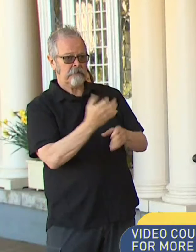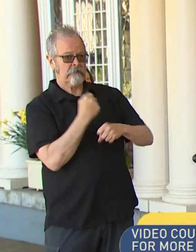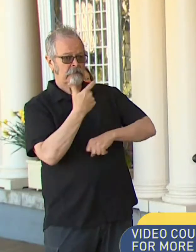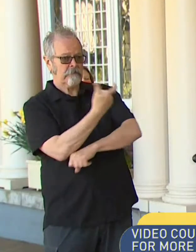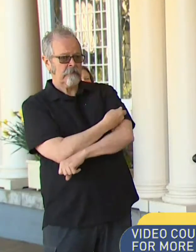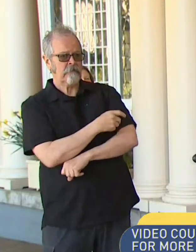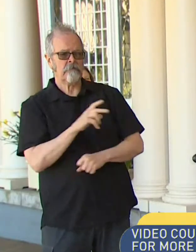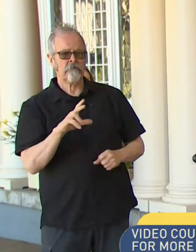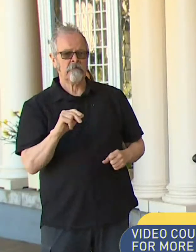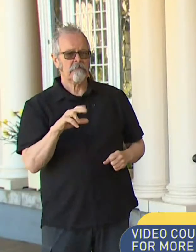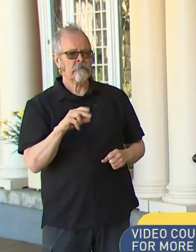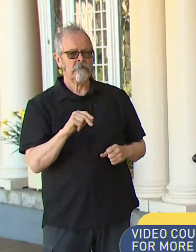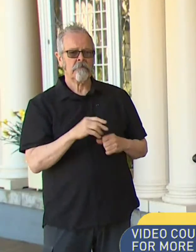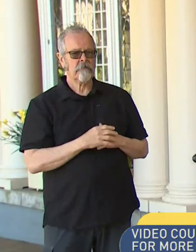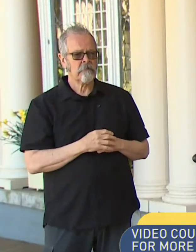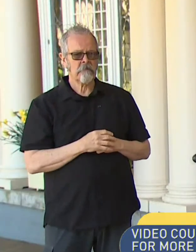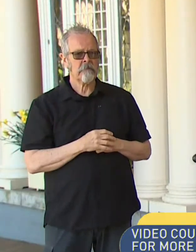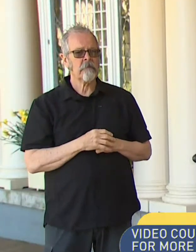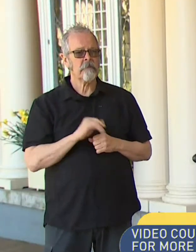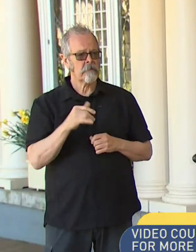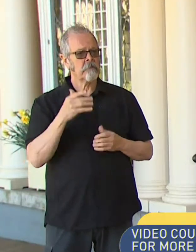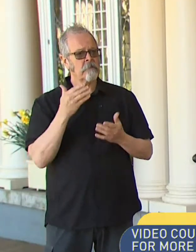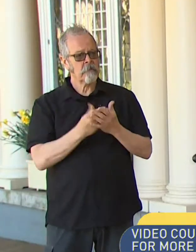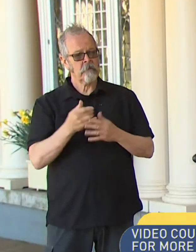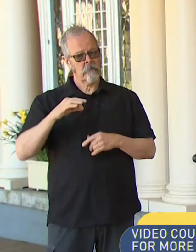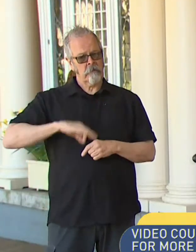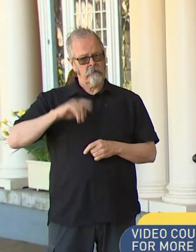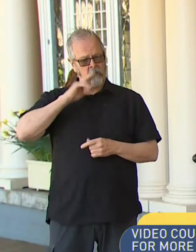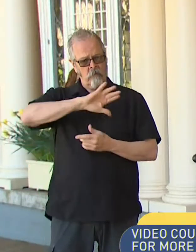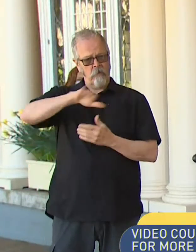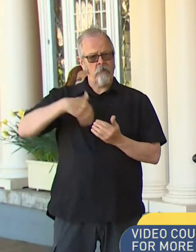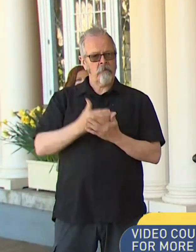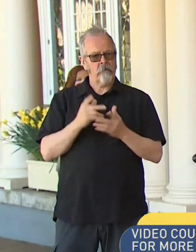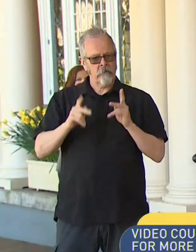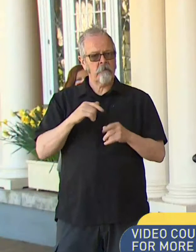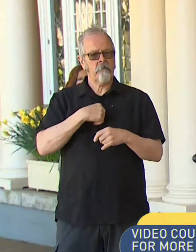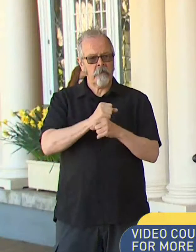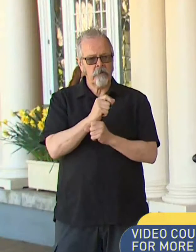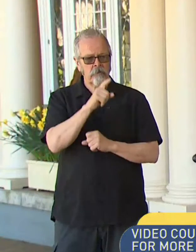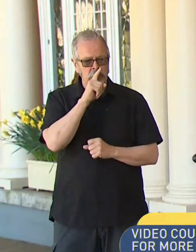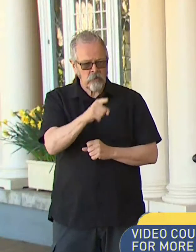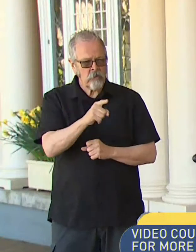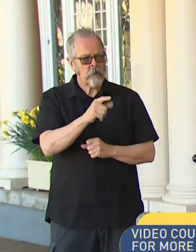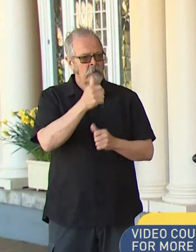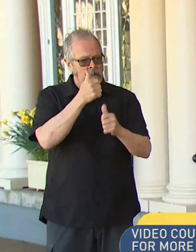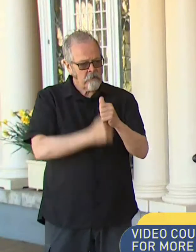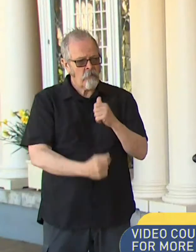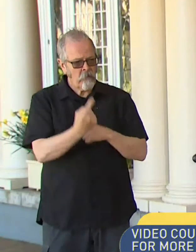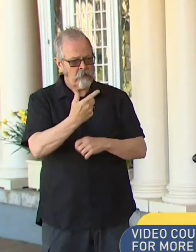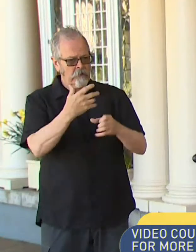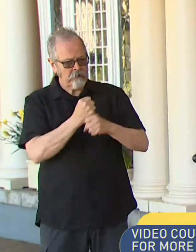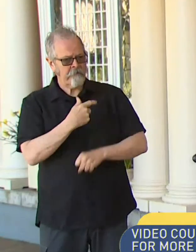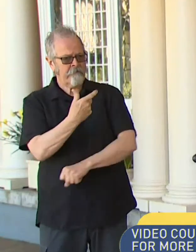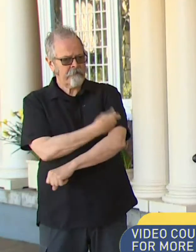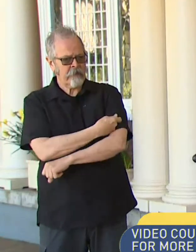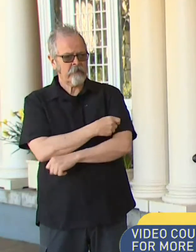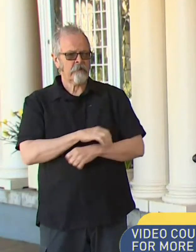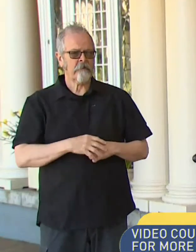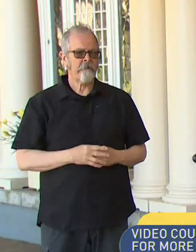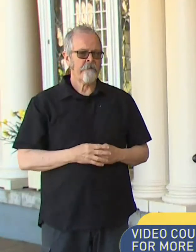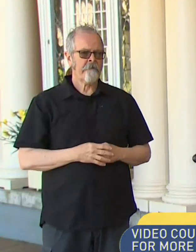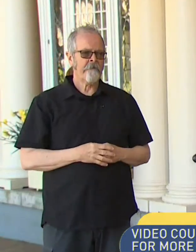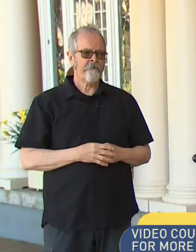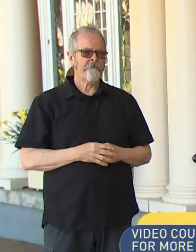to be a very useful tool for folks to make sure everybody does get vaccinated. Now,